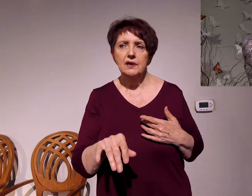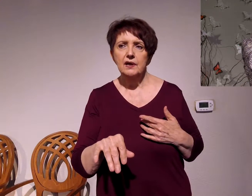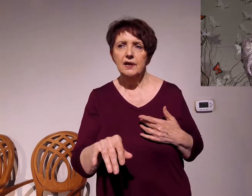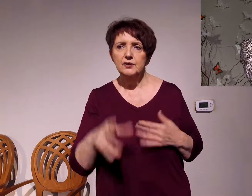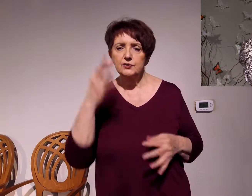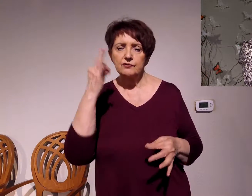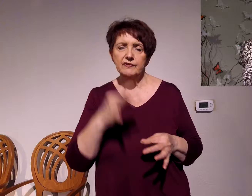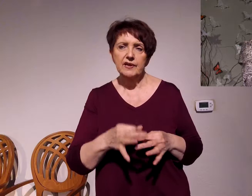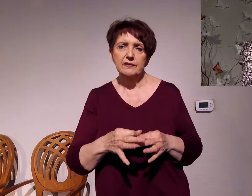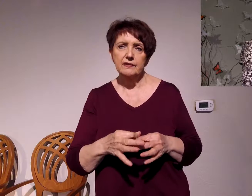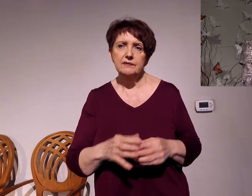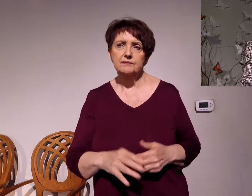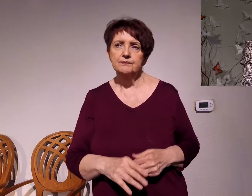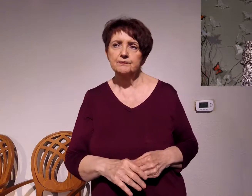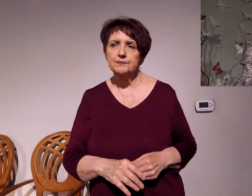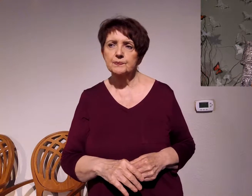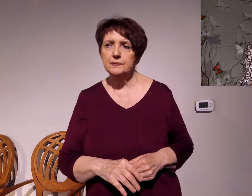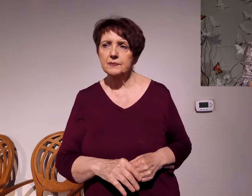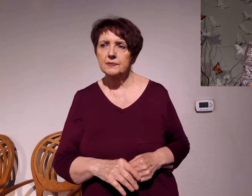faith,